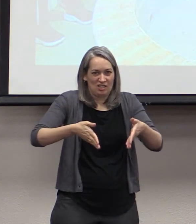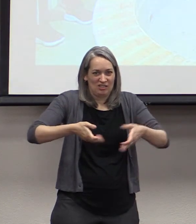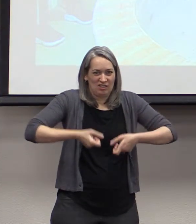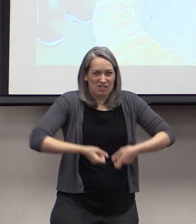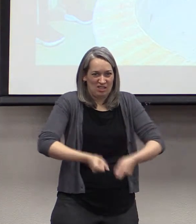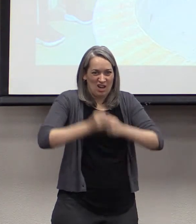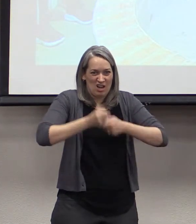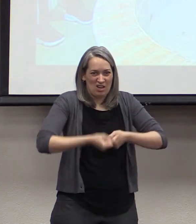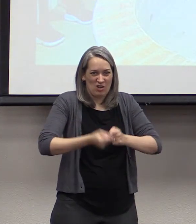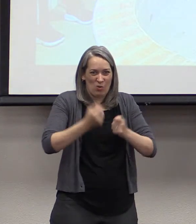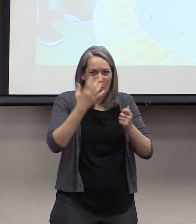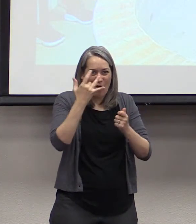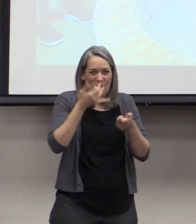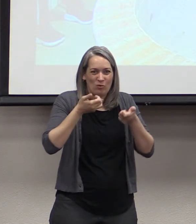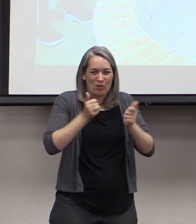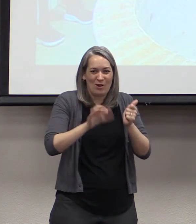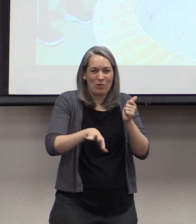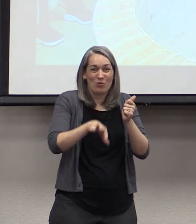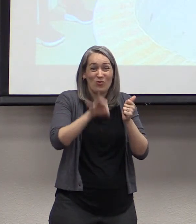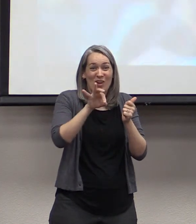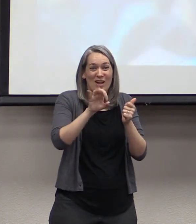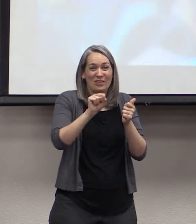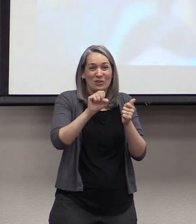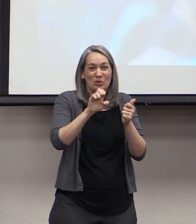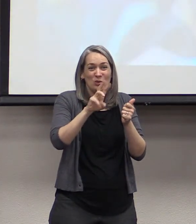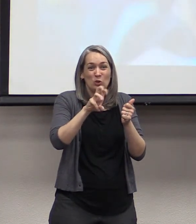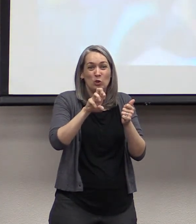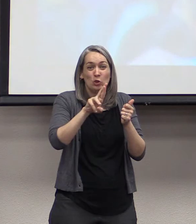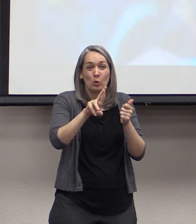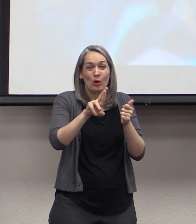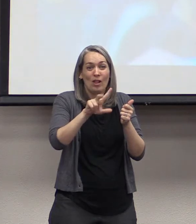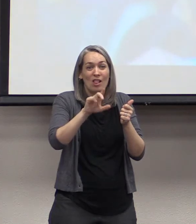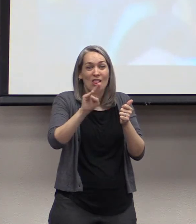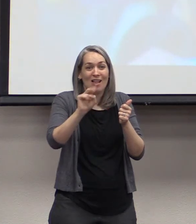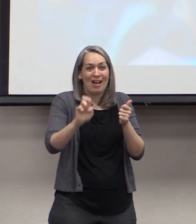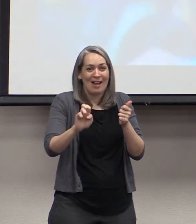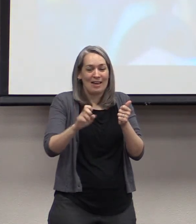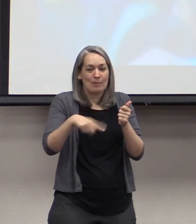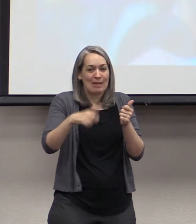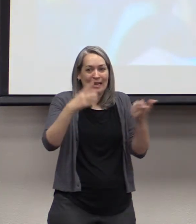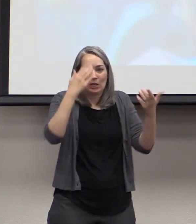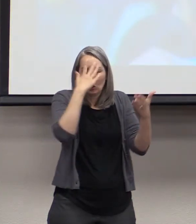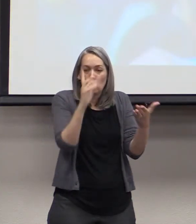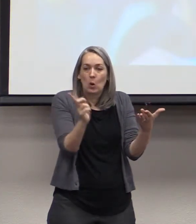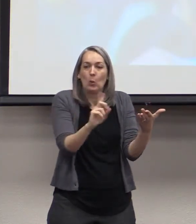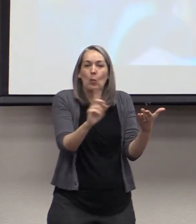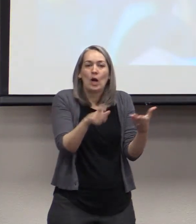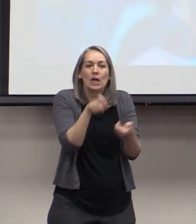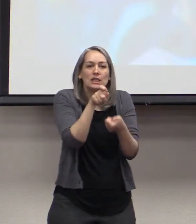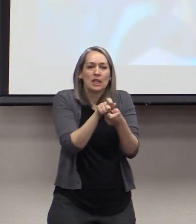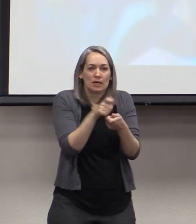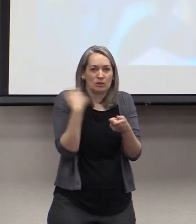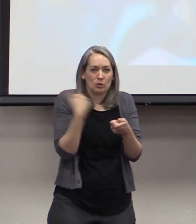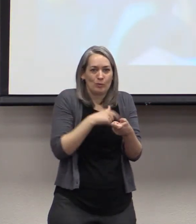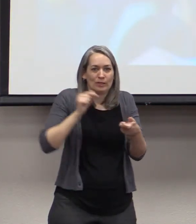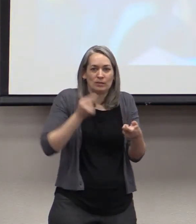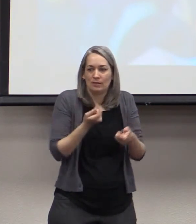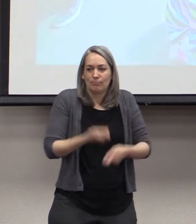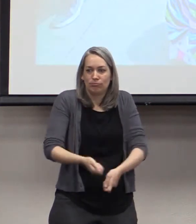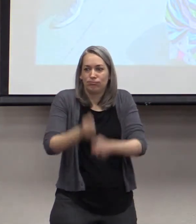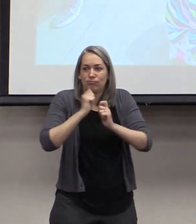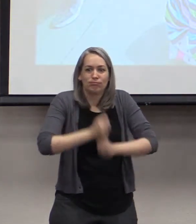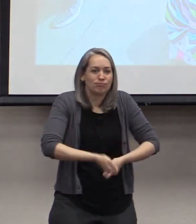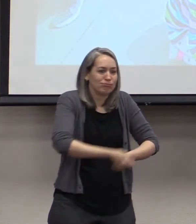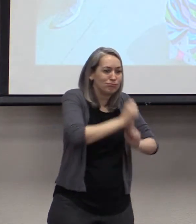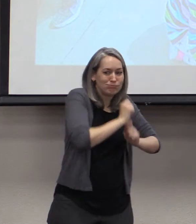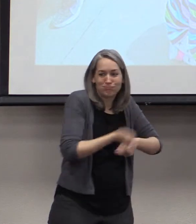and here. We don't know exactly where, we don't know exactly how deep. So it was me, Michael Jimenez, Bailey was there